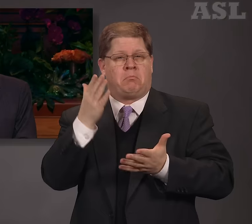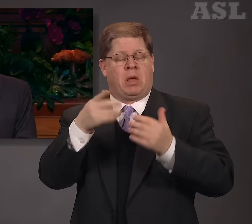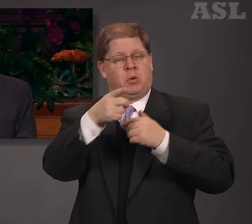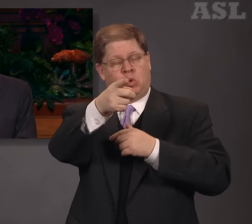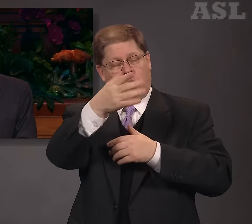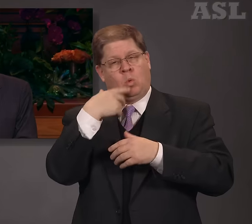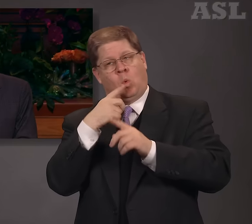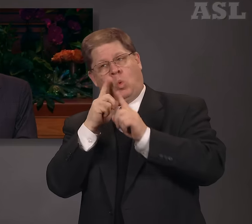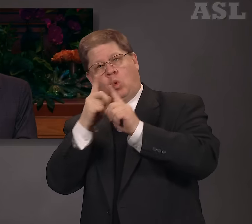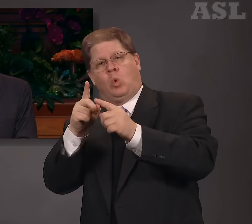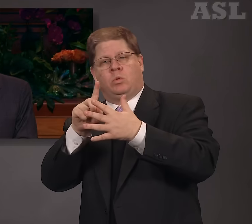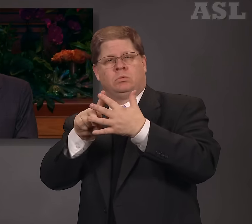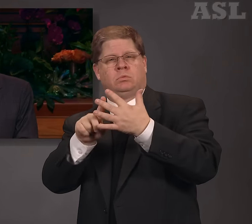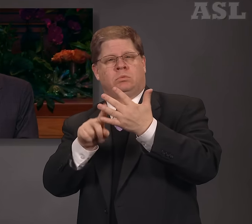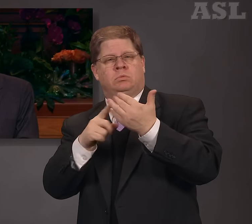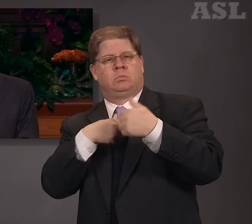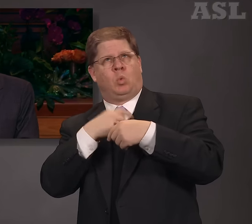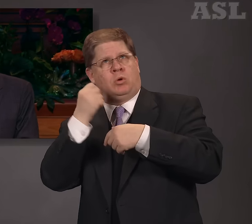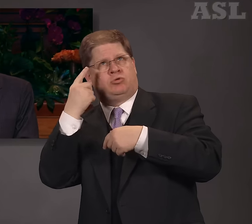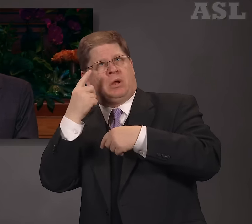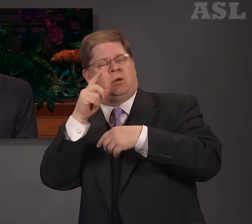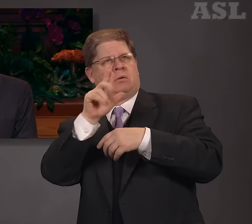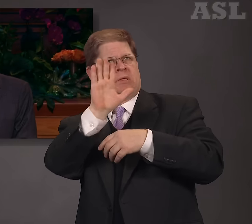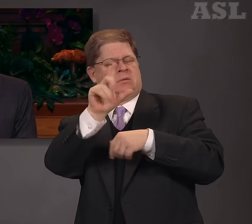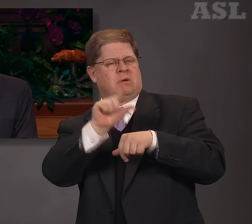consist of a few realistic goals to understand